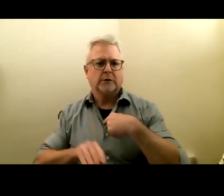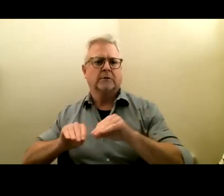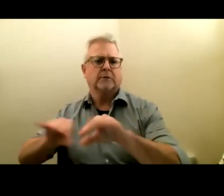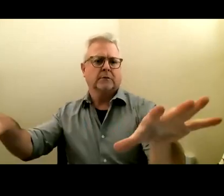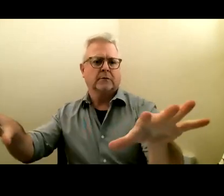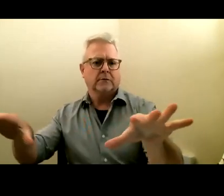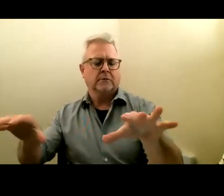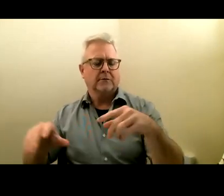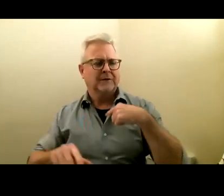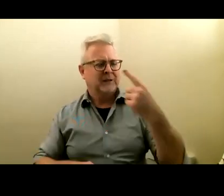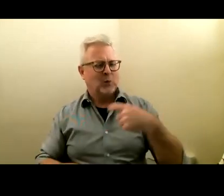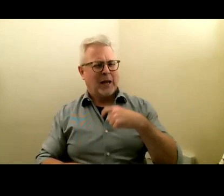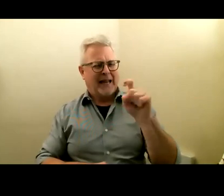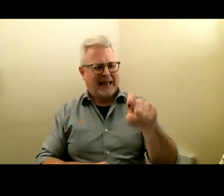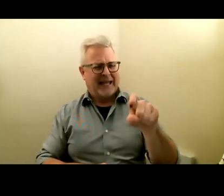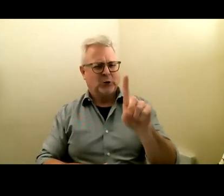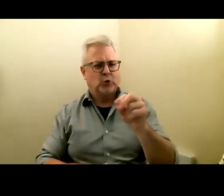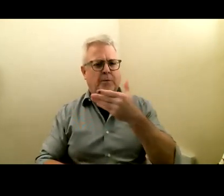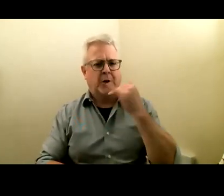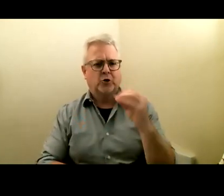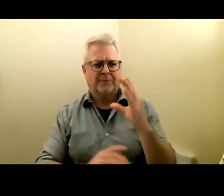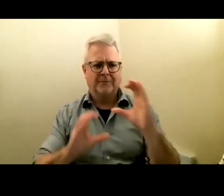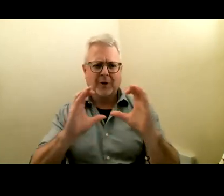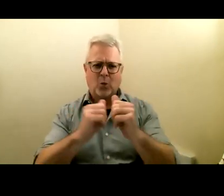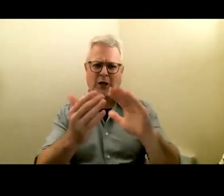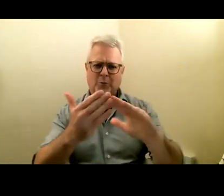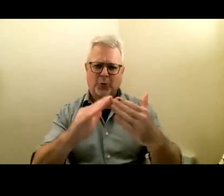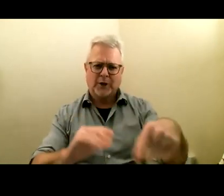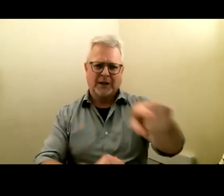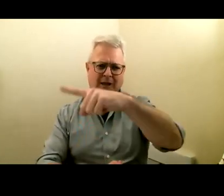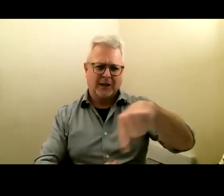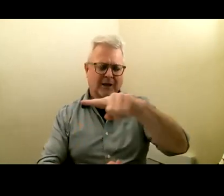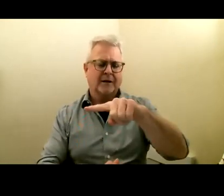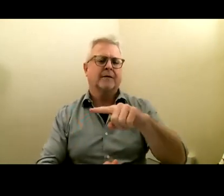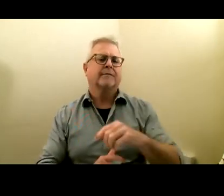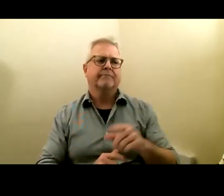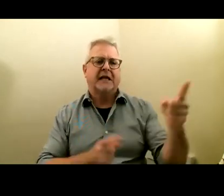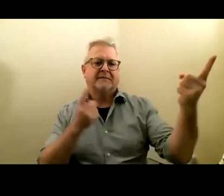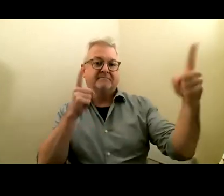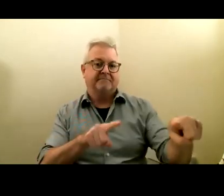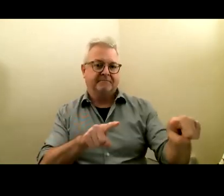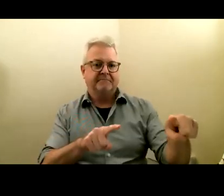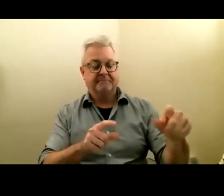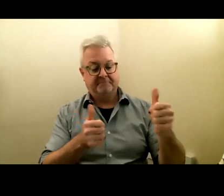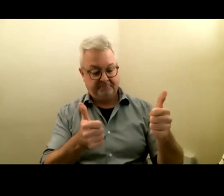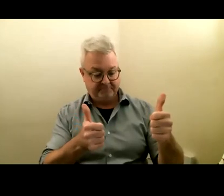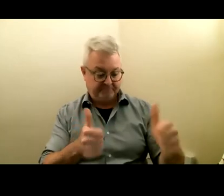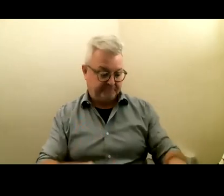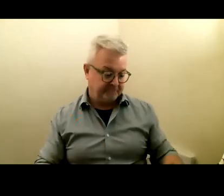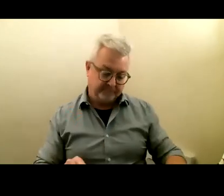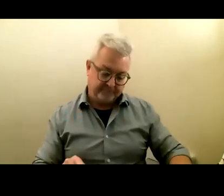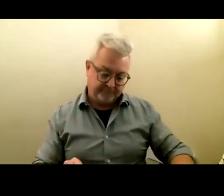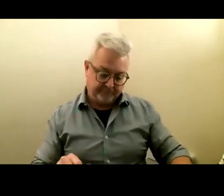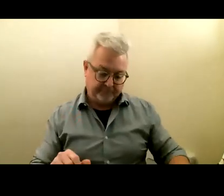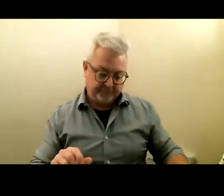to give them to us and we could translate them into ASL and then distribute them. So they realized we need to do a better communication with